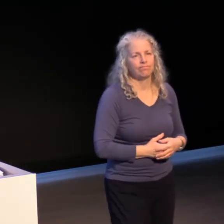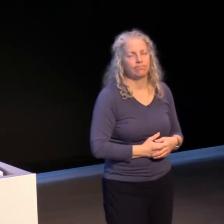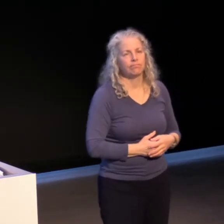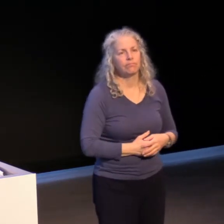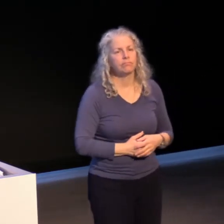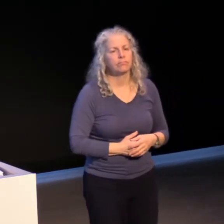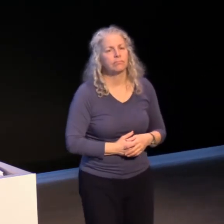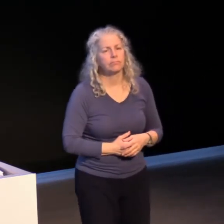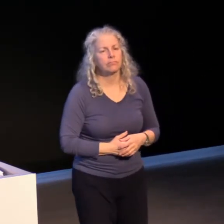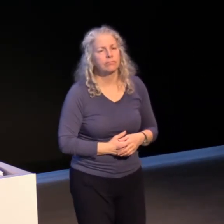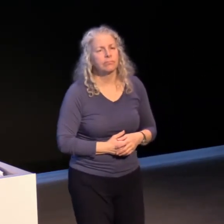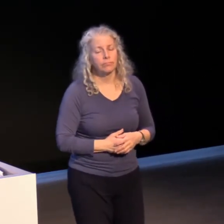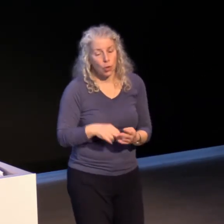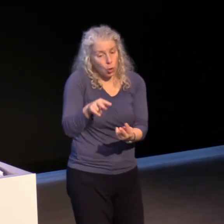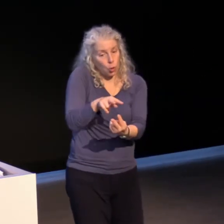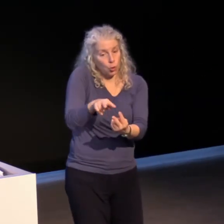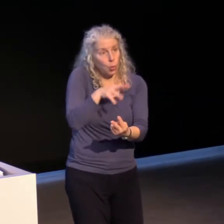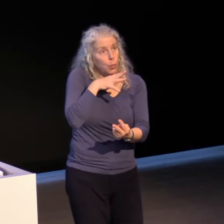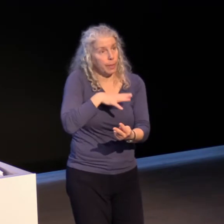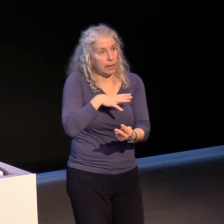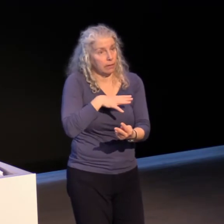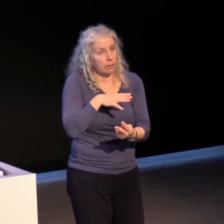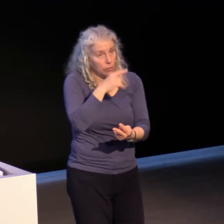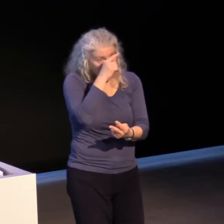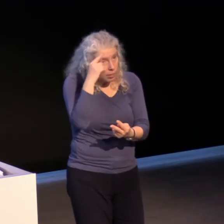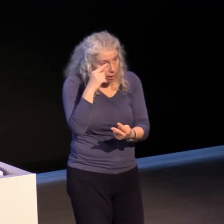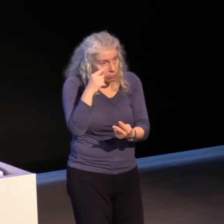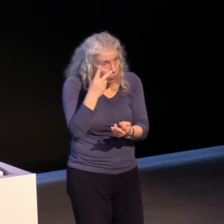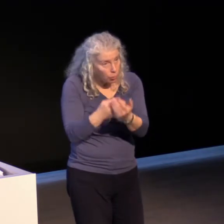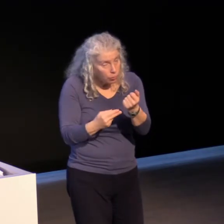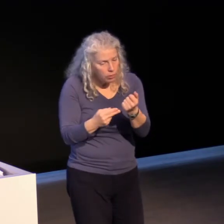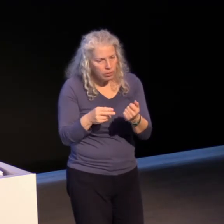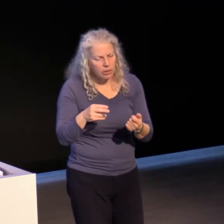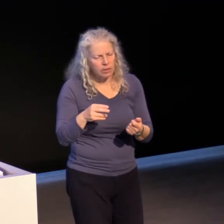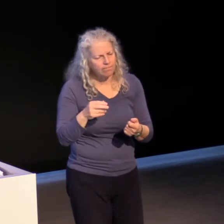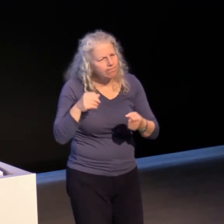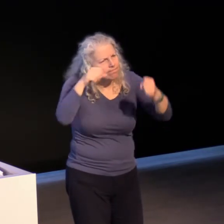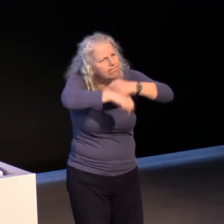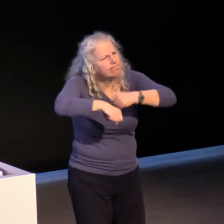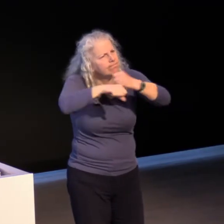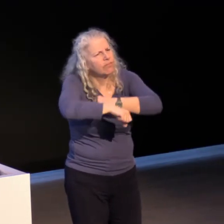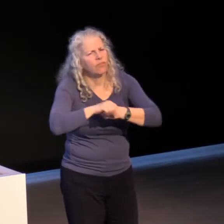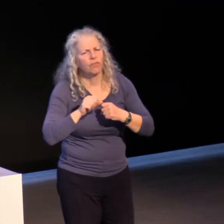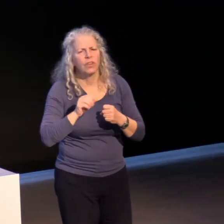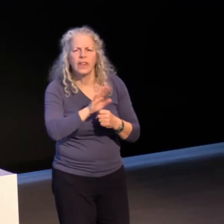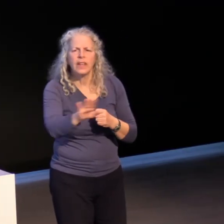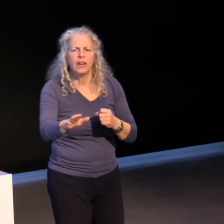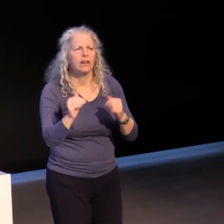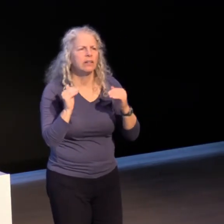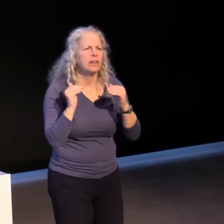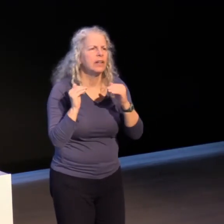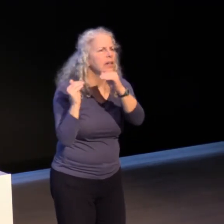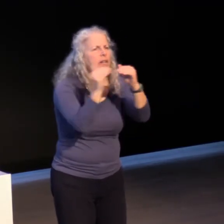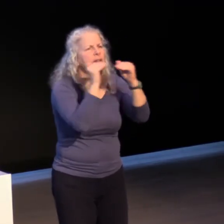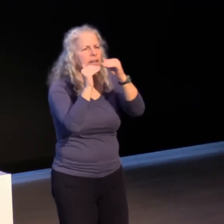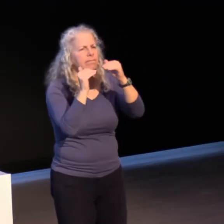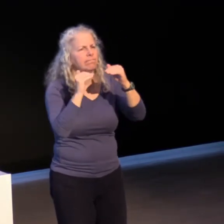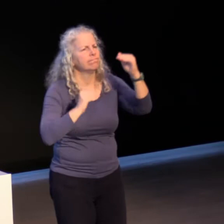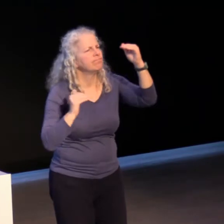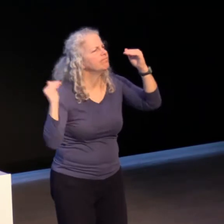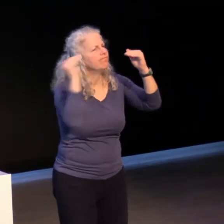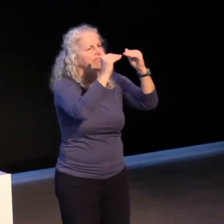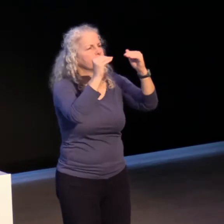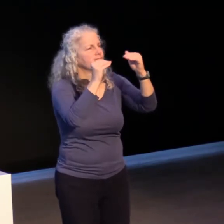Both of these Black women fought for equality and equity in their own way. They